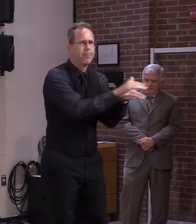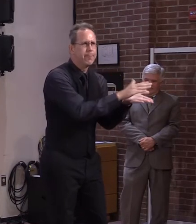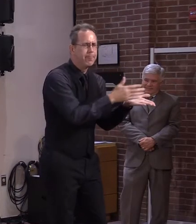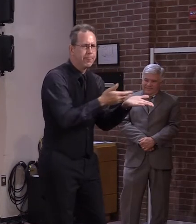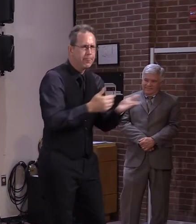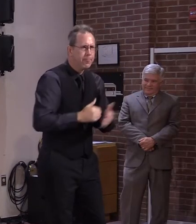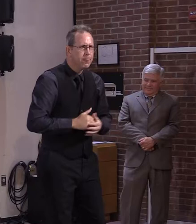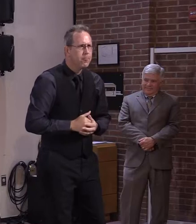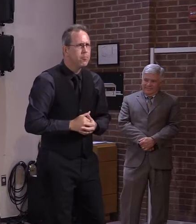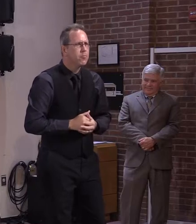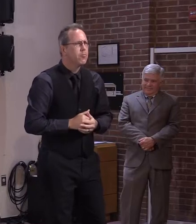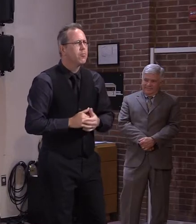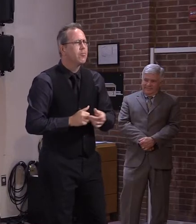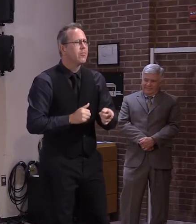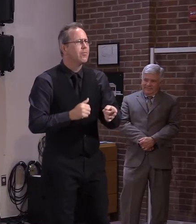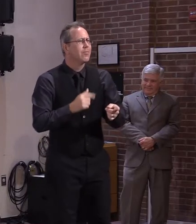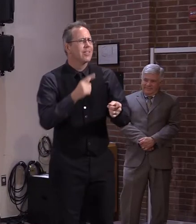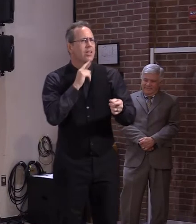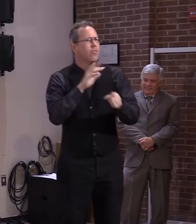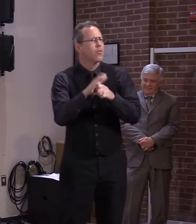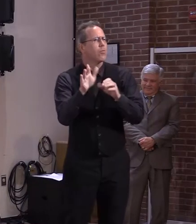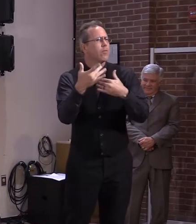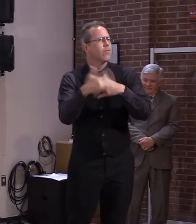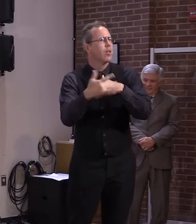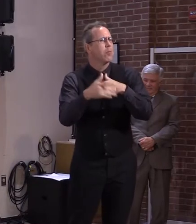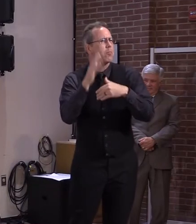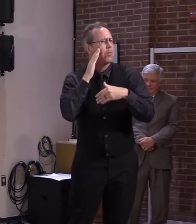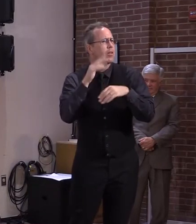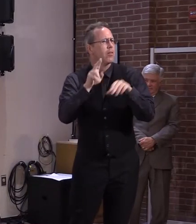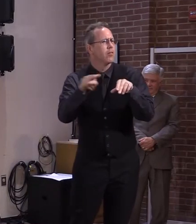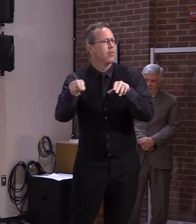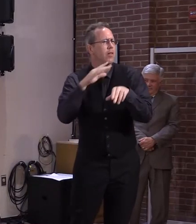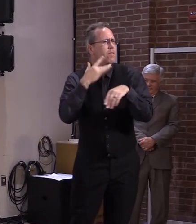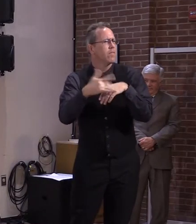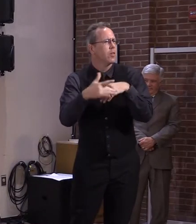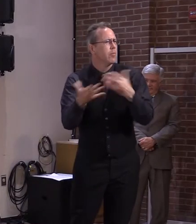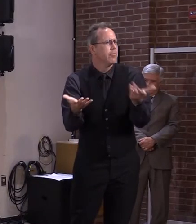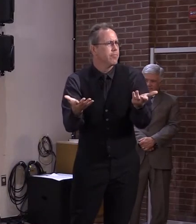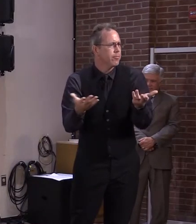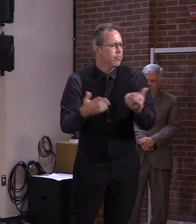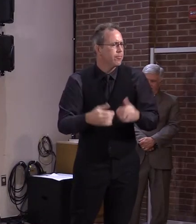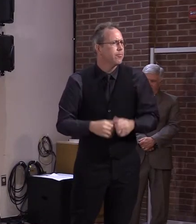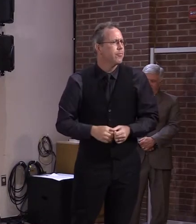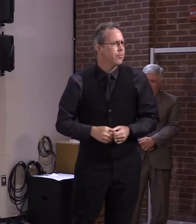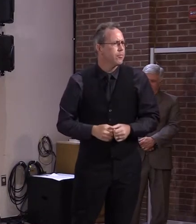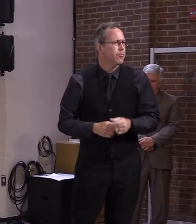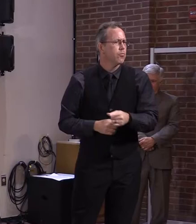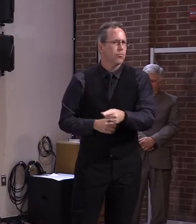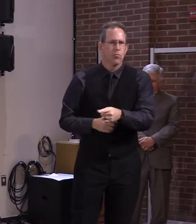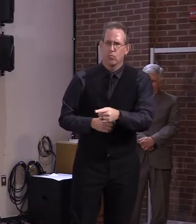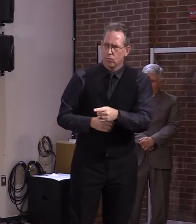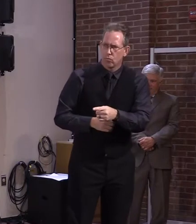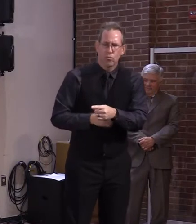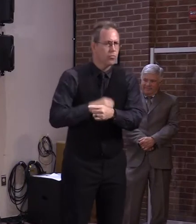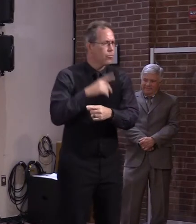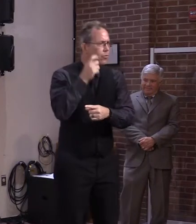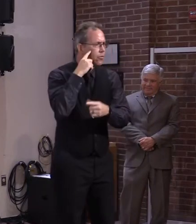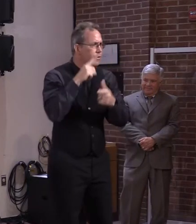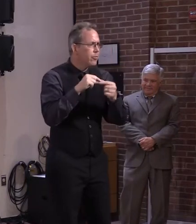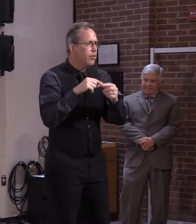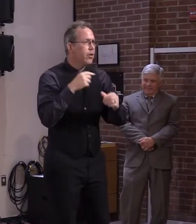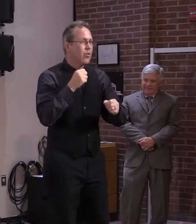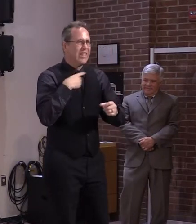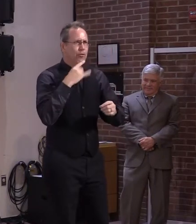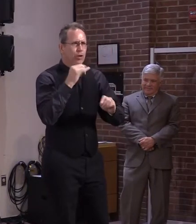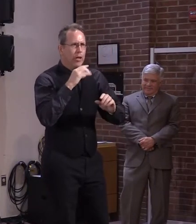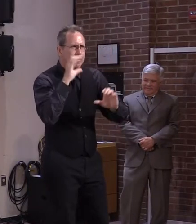have to get very creative in trying to find enough housing, but we feel that we can